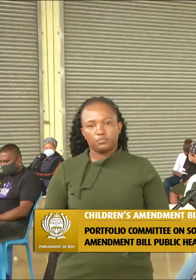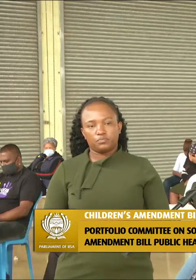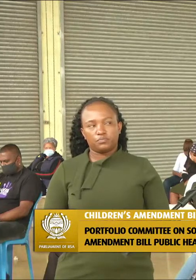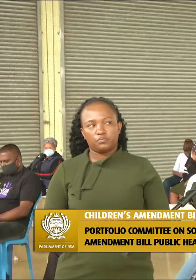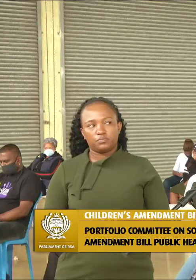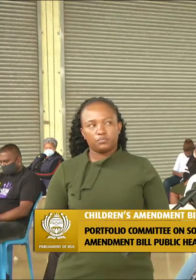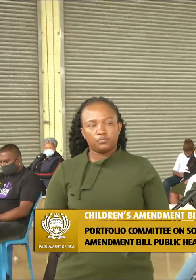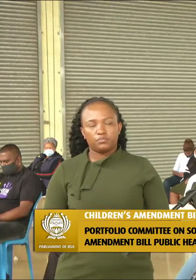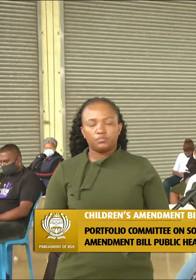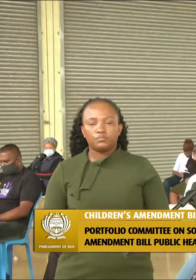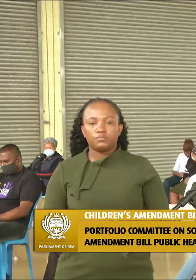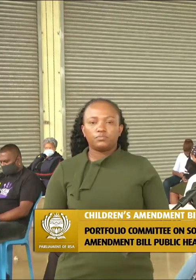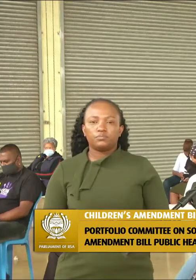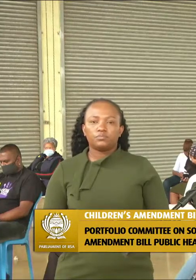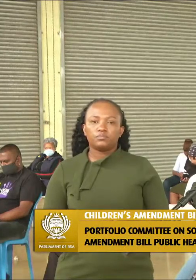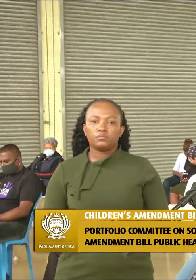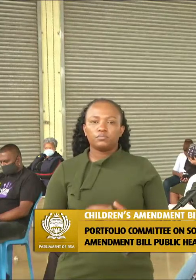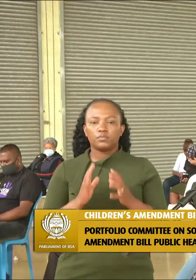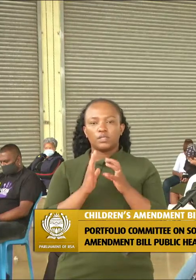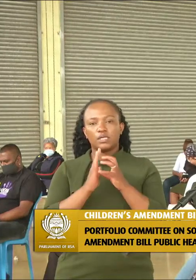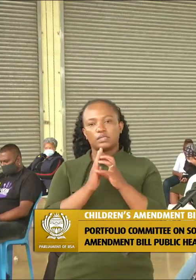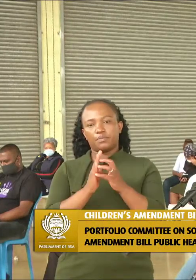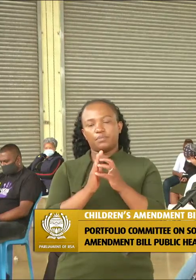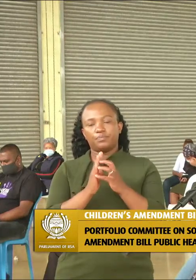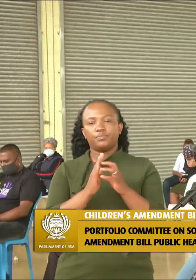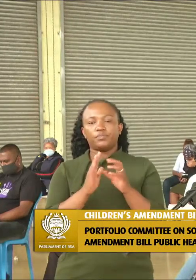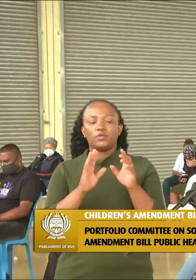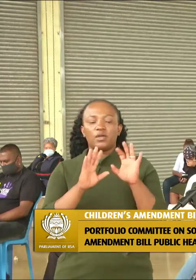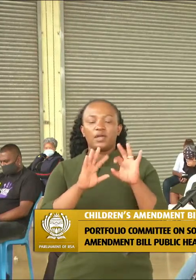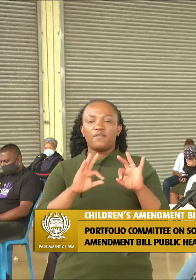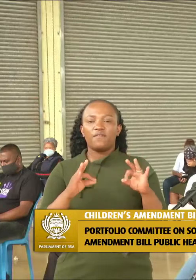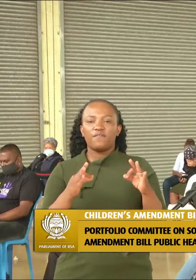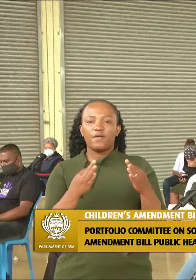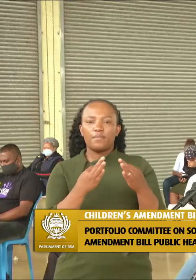And I think institutions like the Family Advocate,